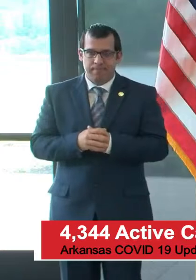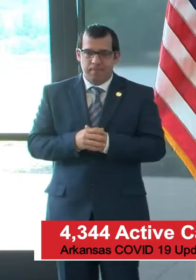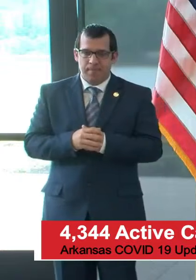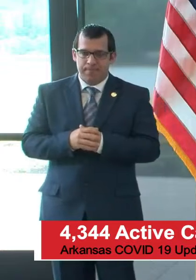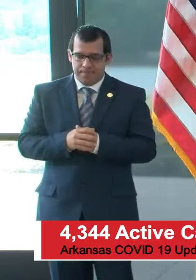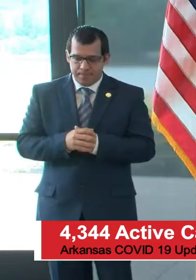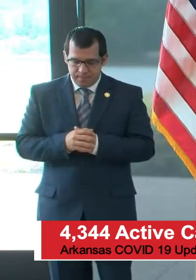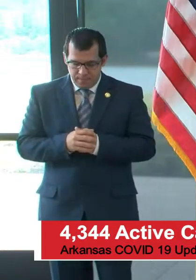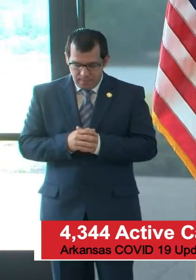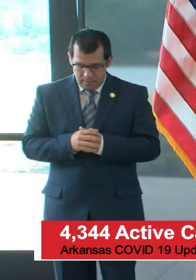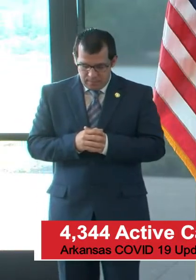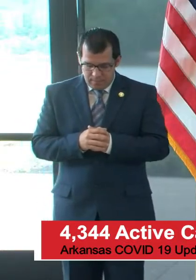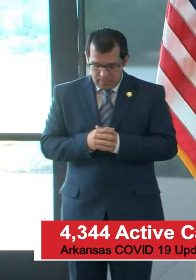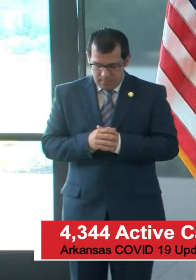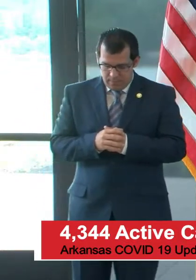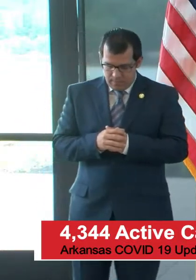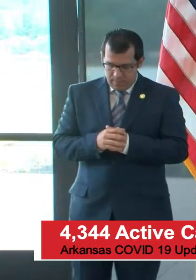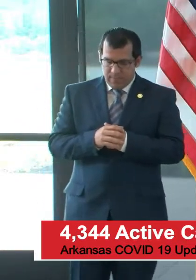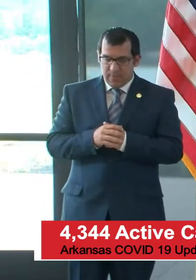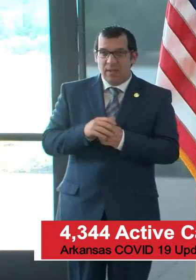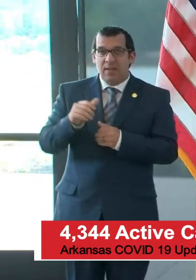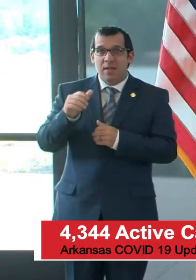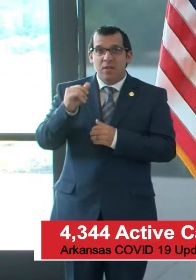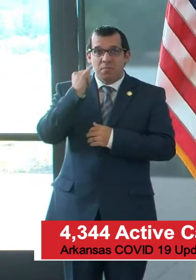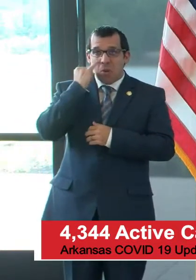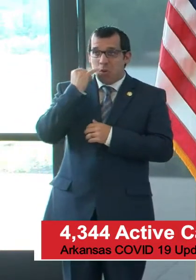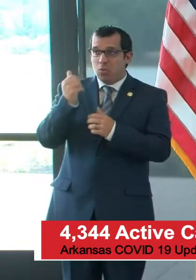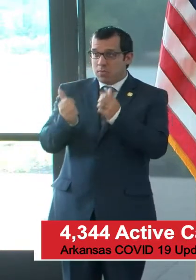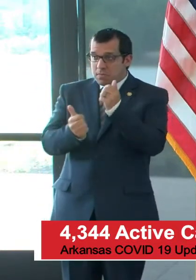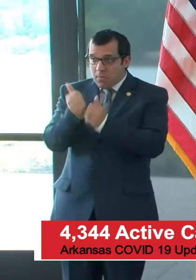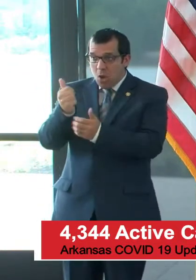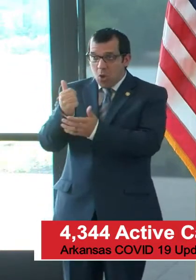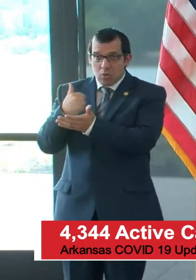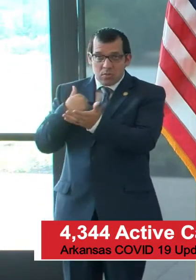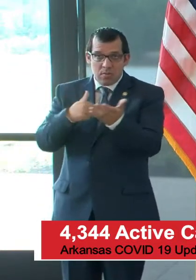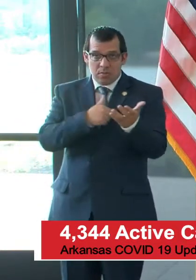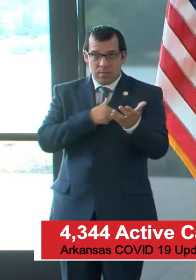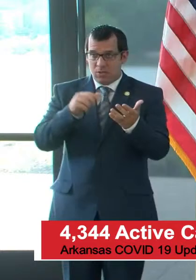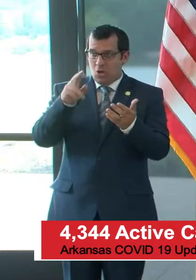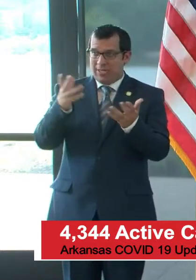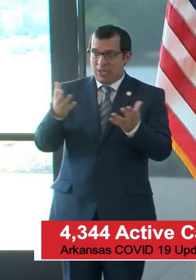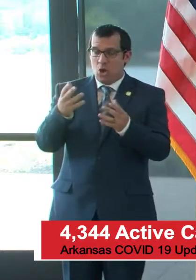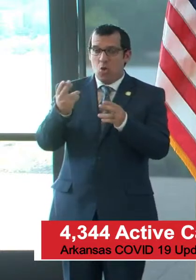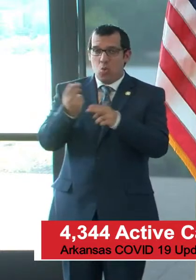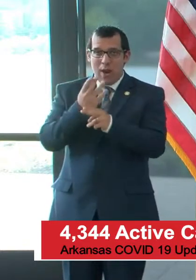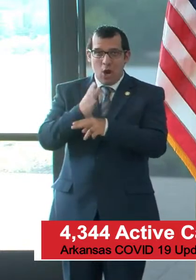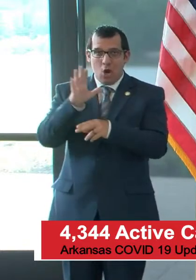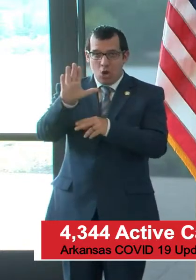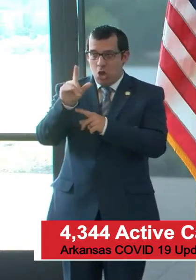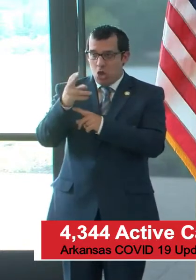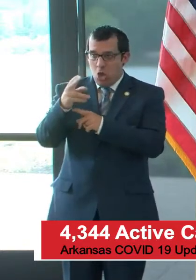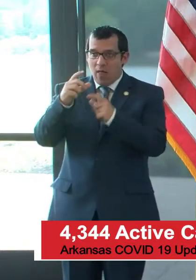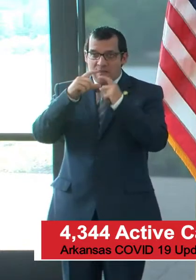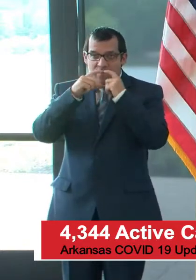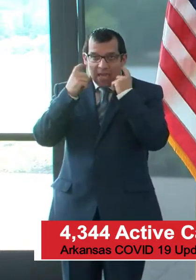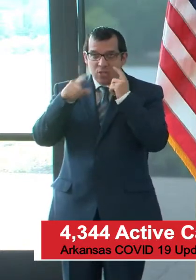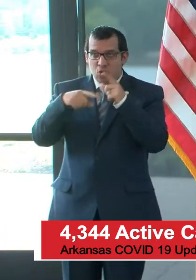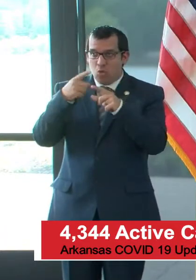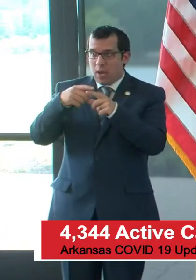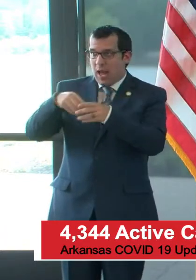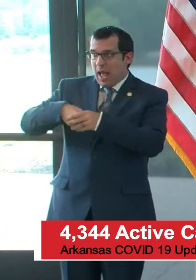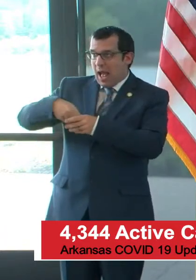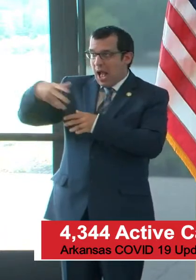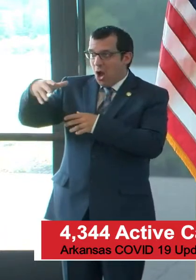If a majority of Arkansans were to wear their cloth face coverings when they're out in